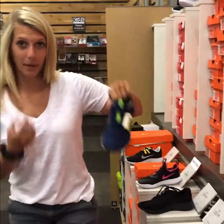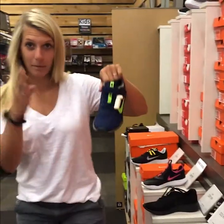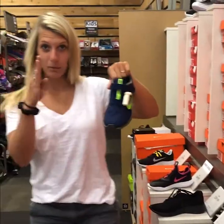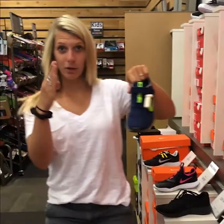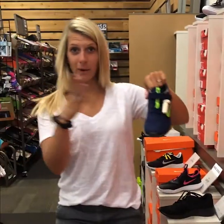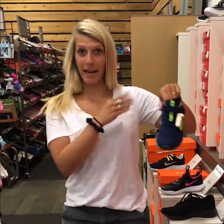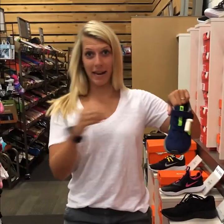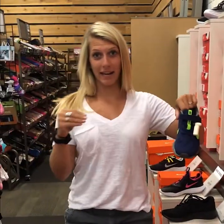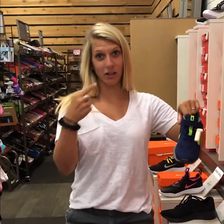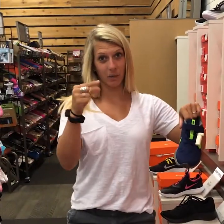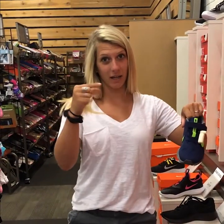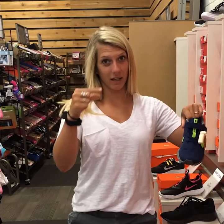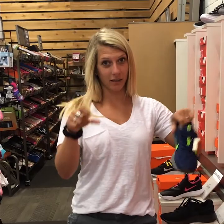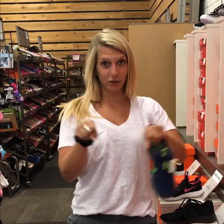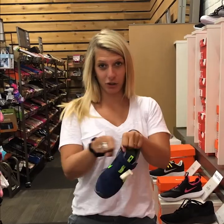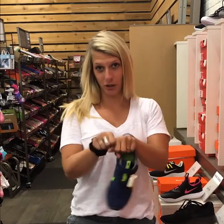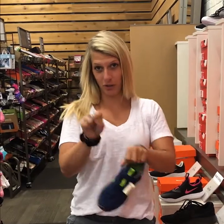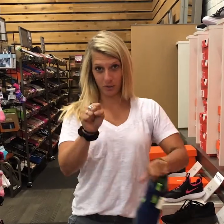Green and green shoes.